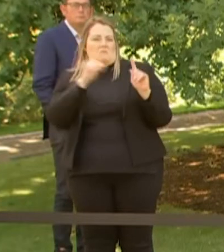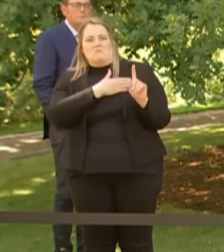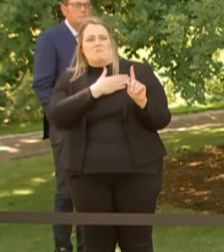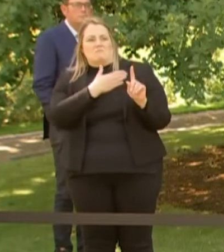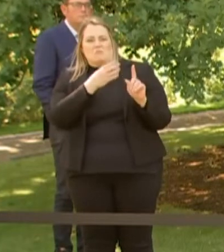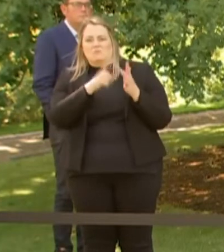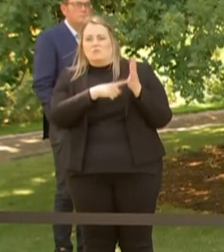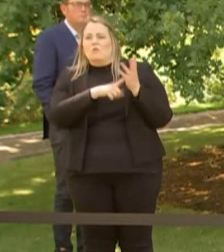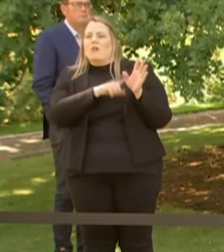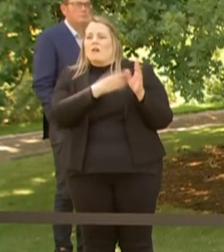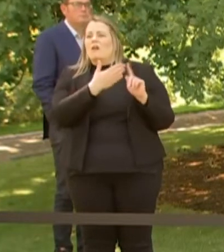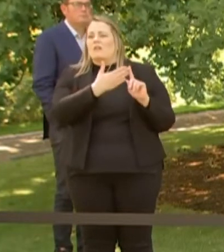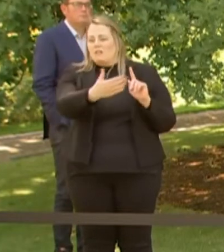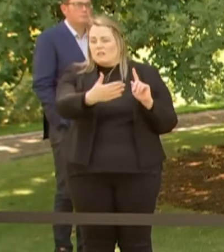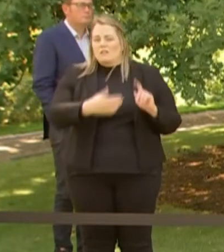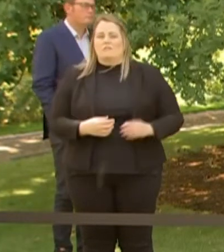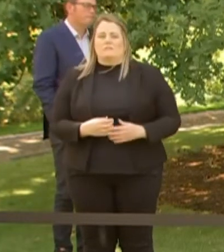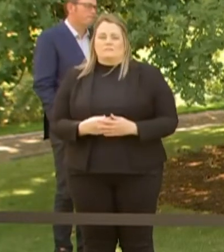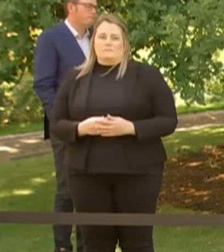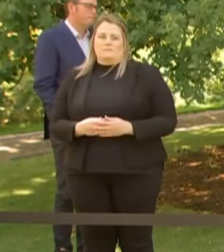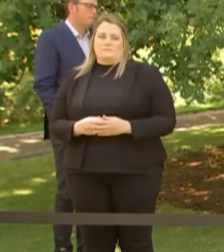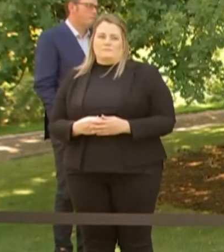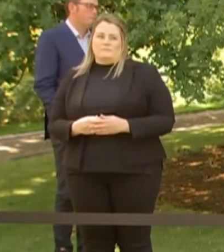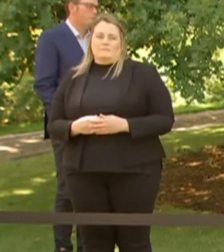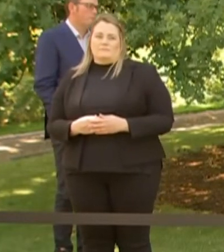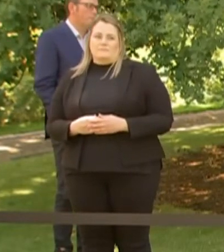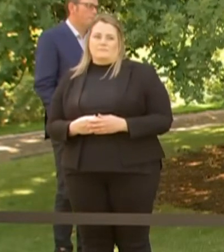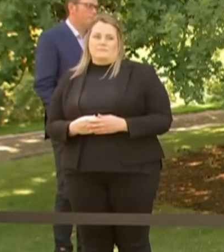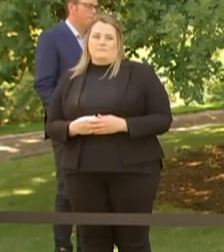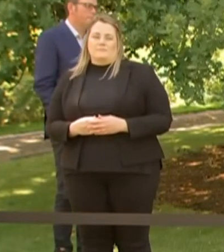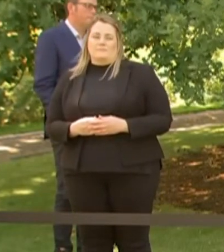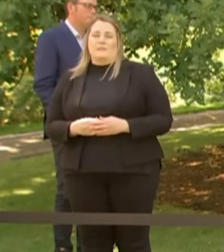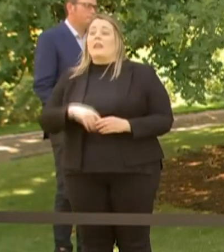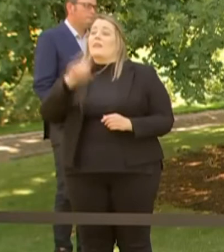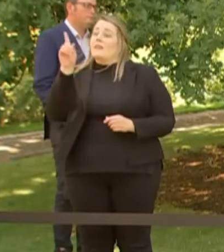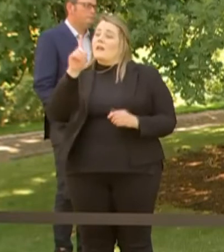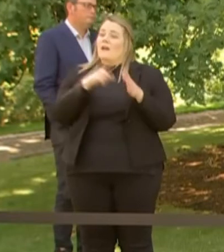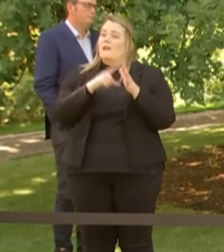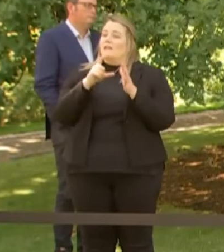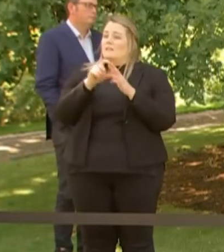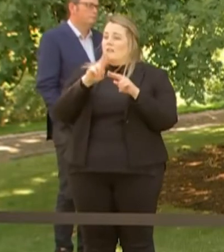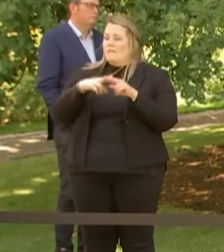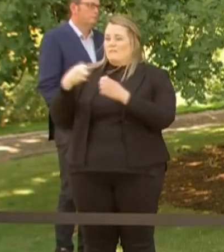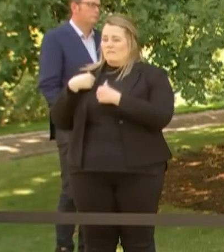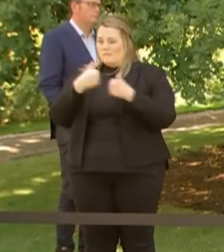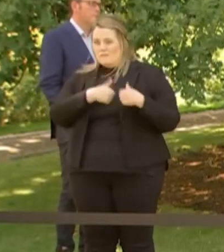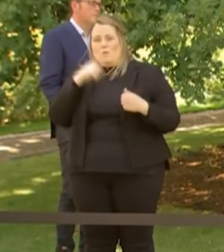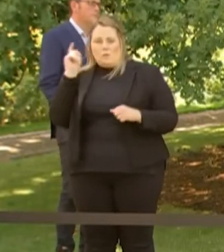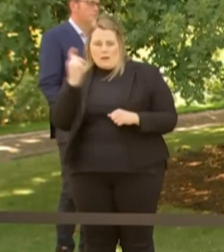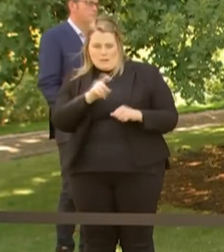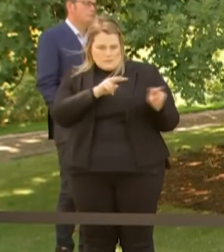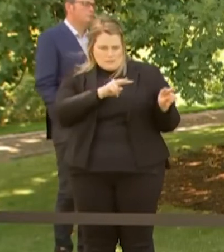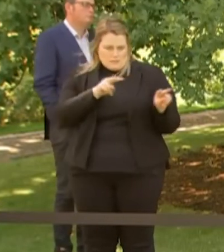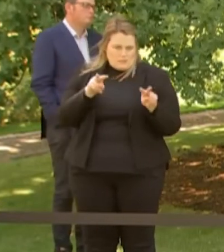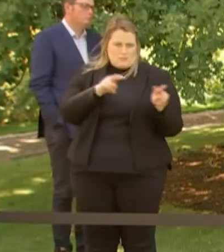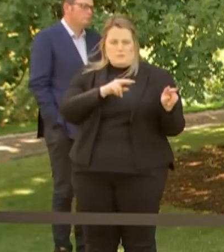entry and perimeter work the Victoria Police do. That will be assisted now by ADF when they start to come in later this week and next